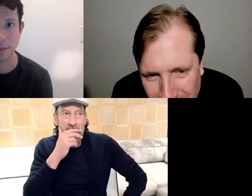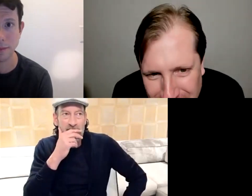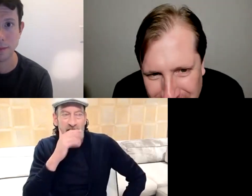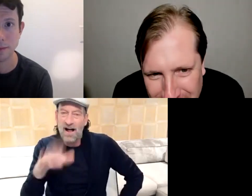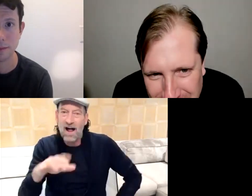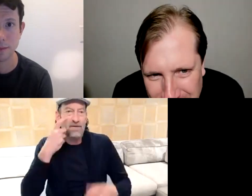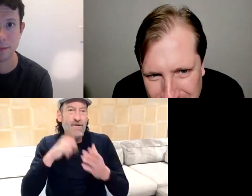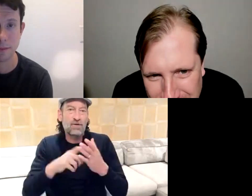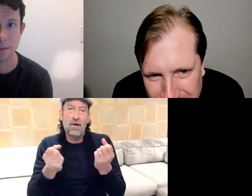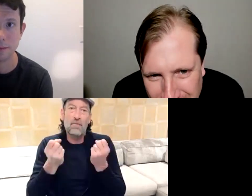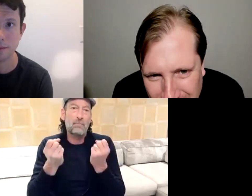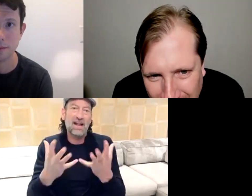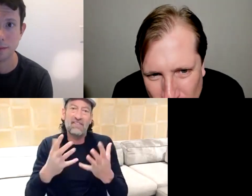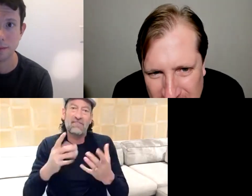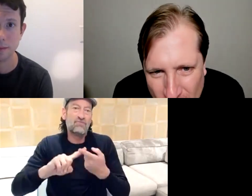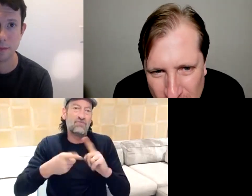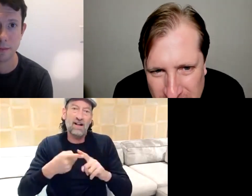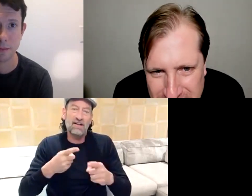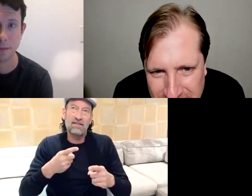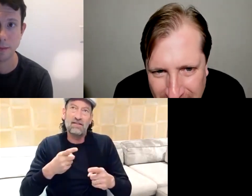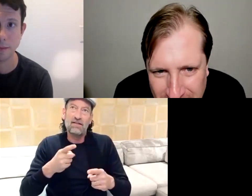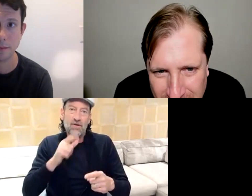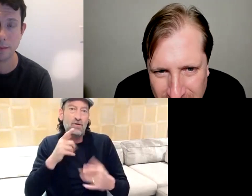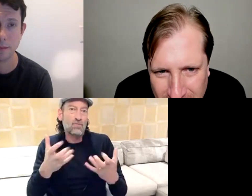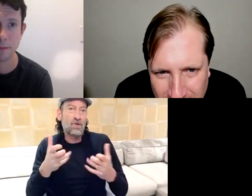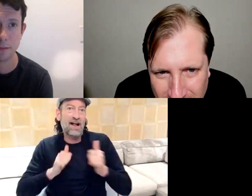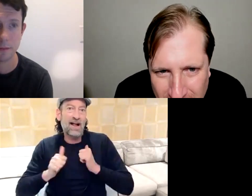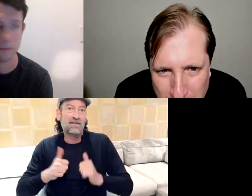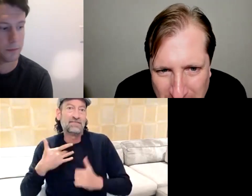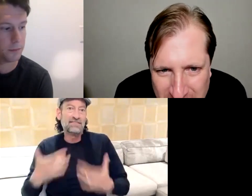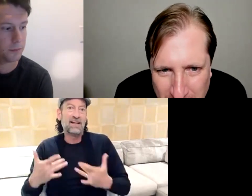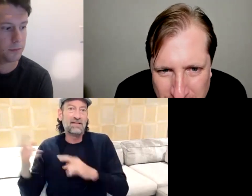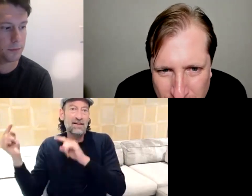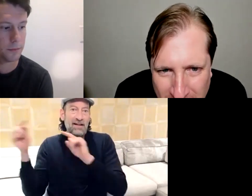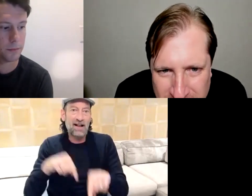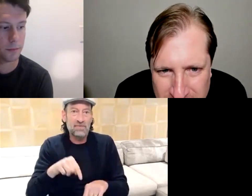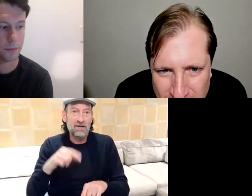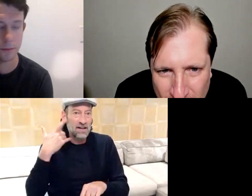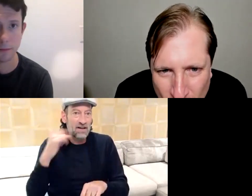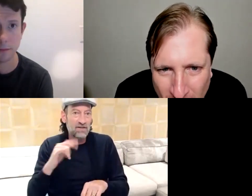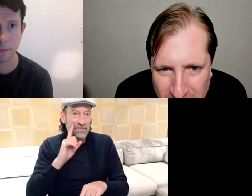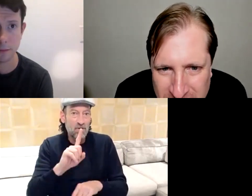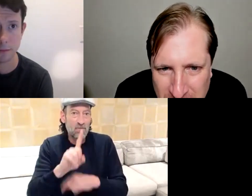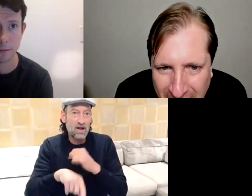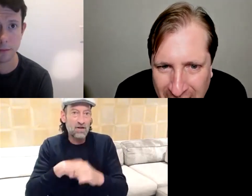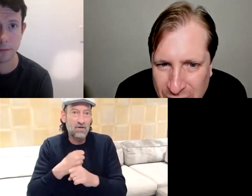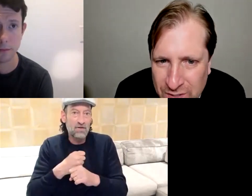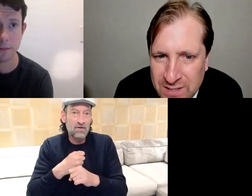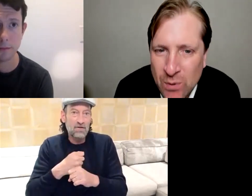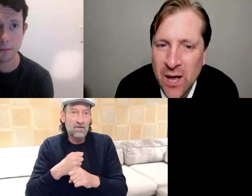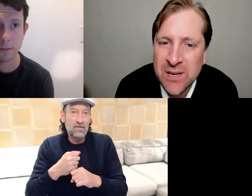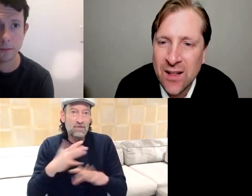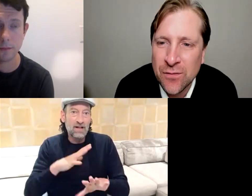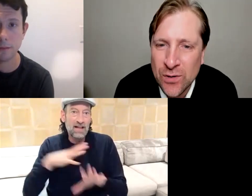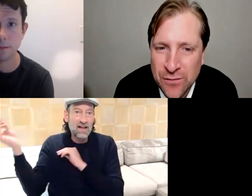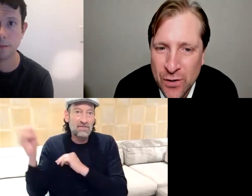Well, I really noticed that many of my friends who wanted to be actors, they